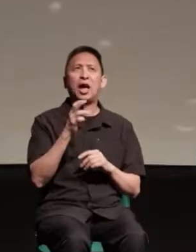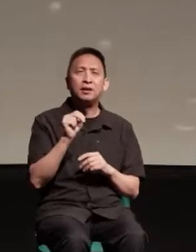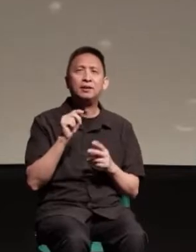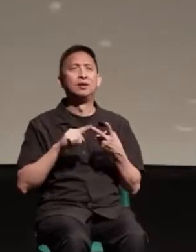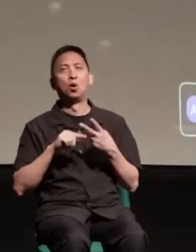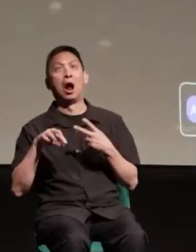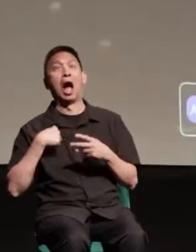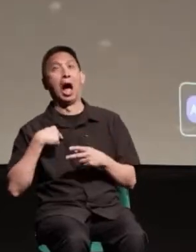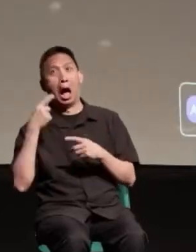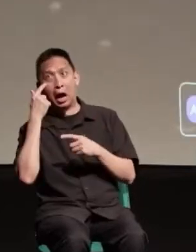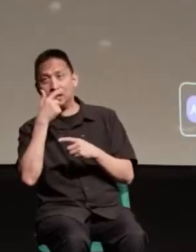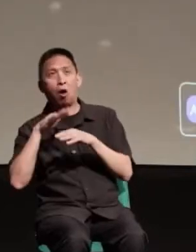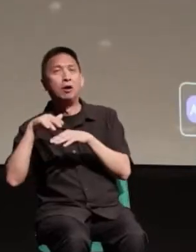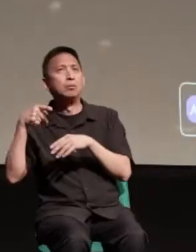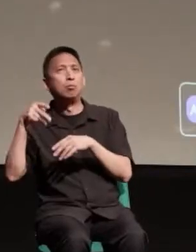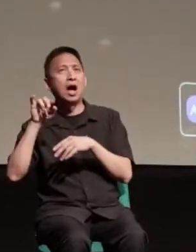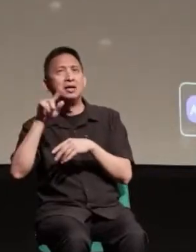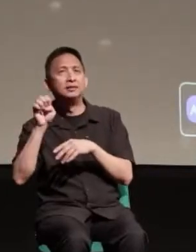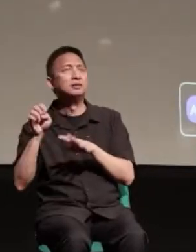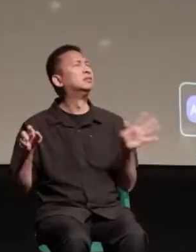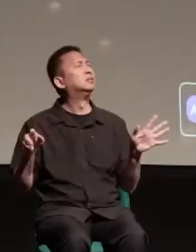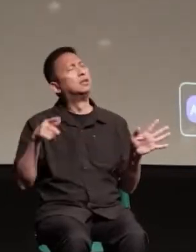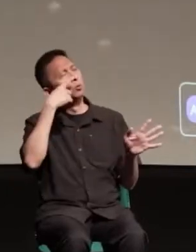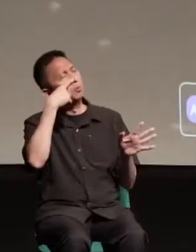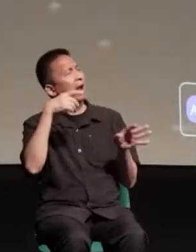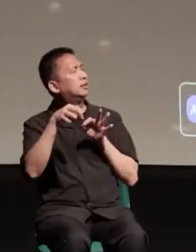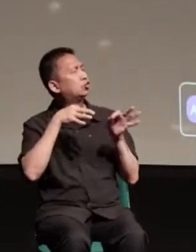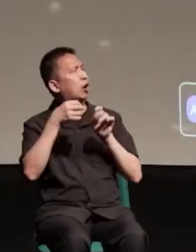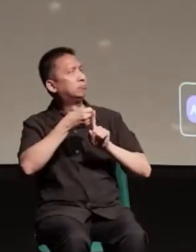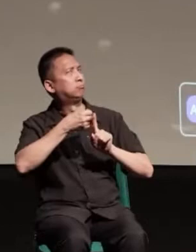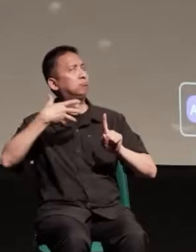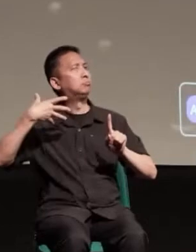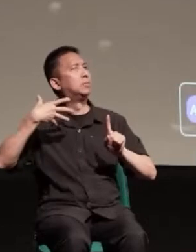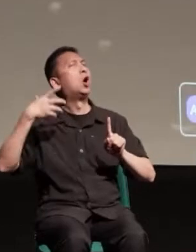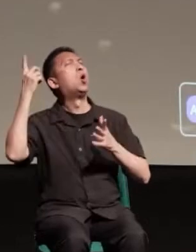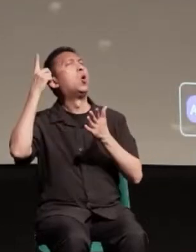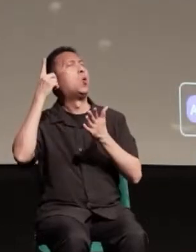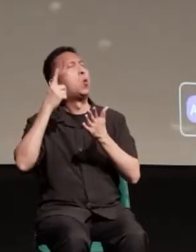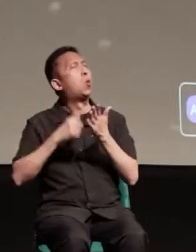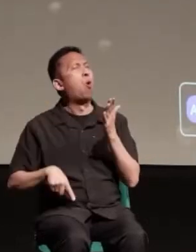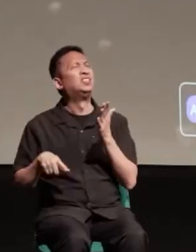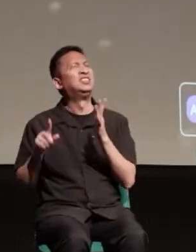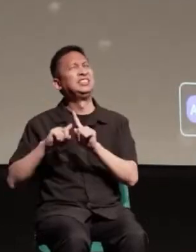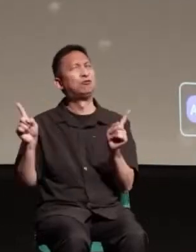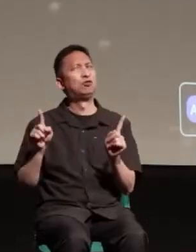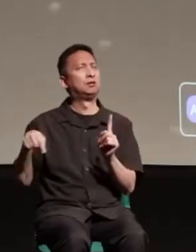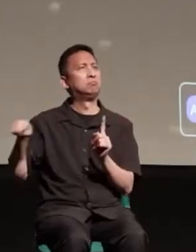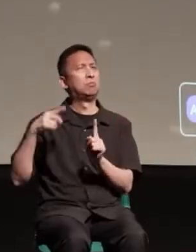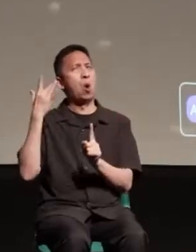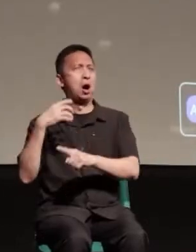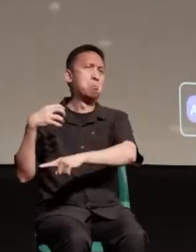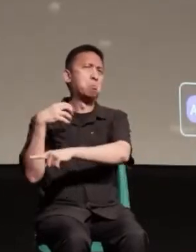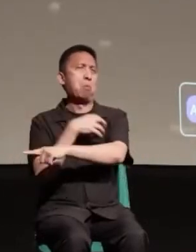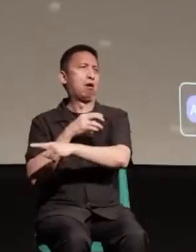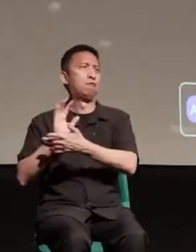Eyes on the Prize, could you maybe try to describe perhaps some defining characteristics about what makes them so powerful and